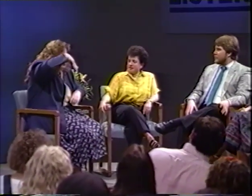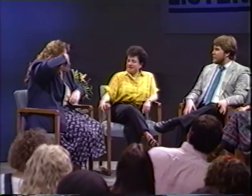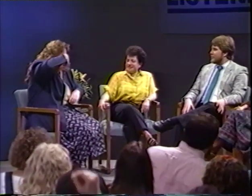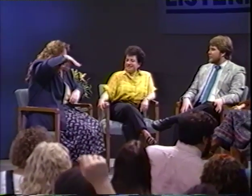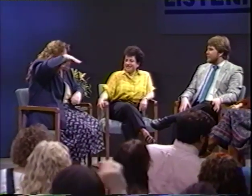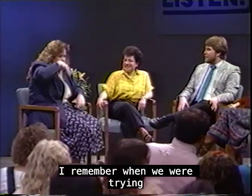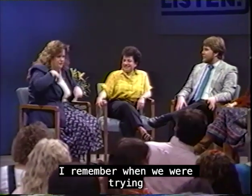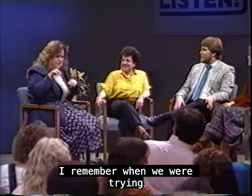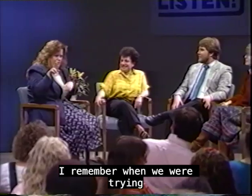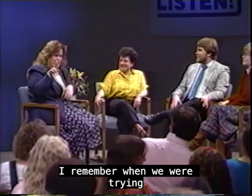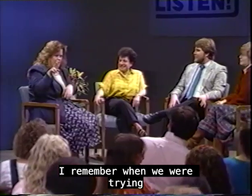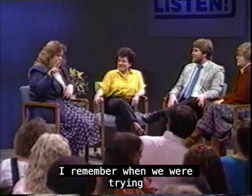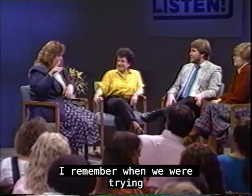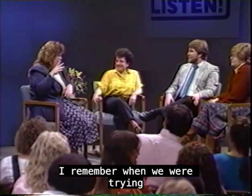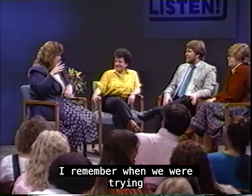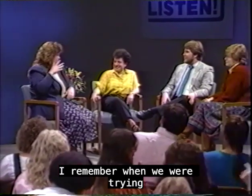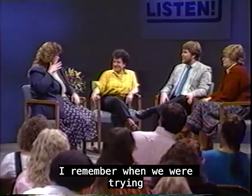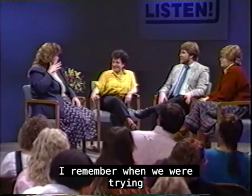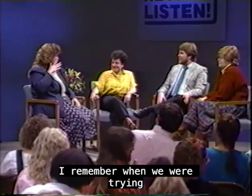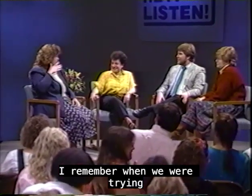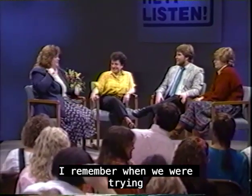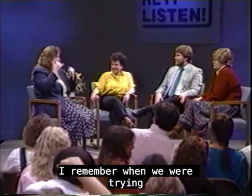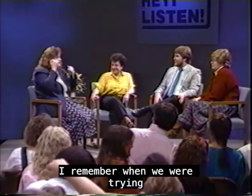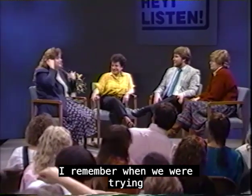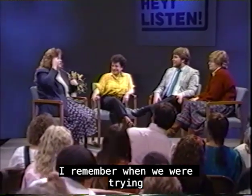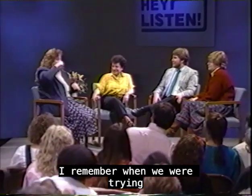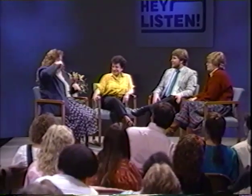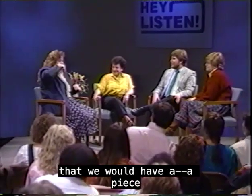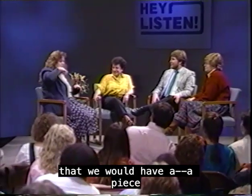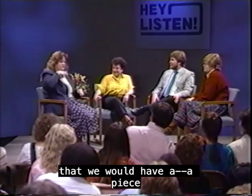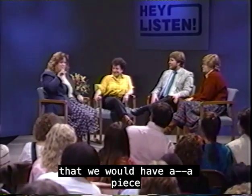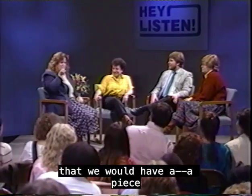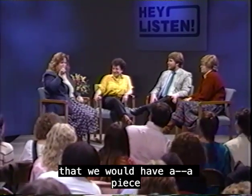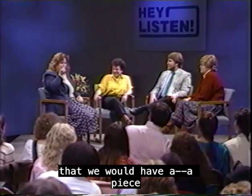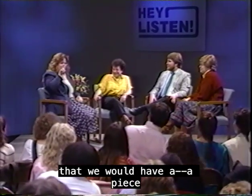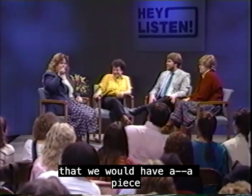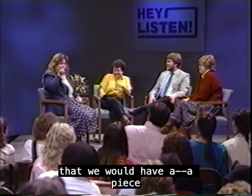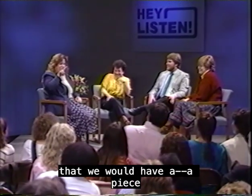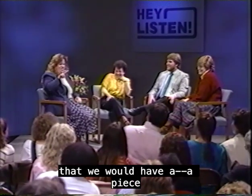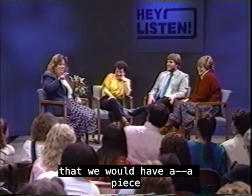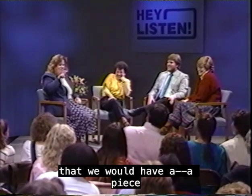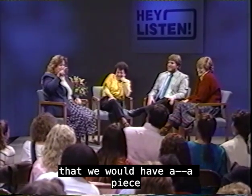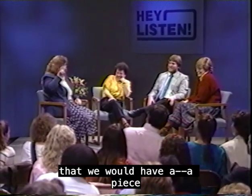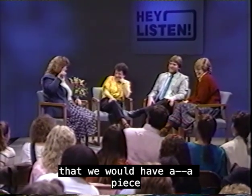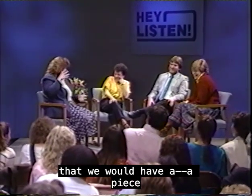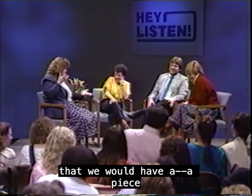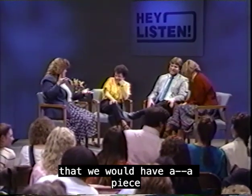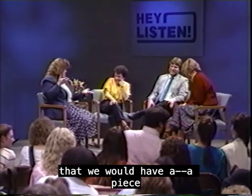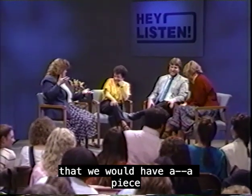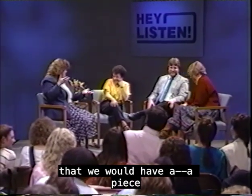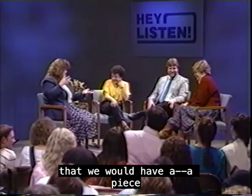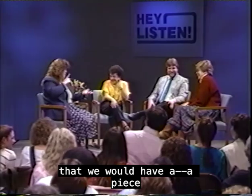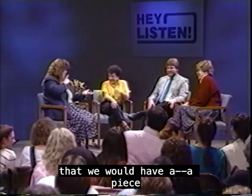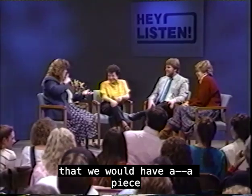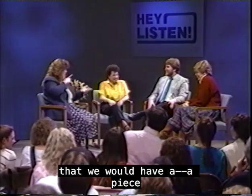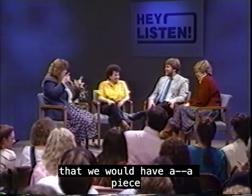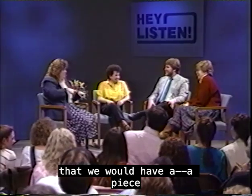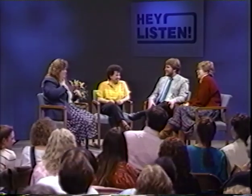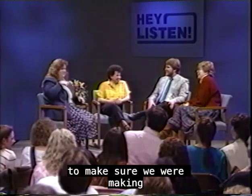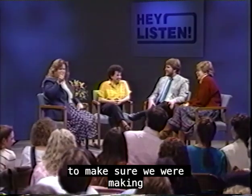Well, I remember when we were trying to practice nasal sounds that we would have a piece of paper in front of our face to make